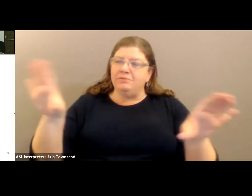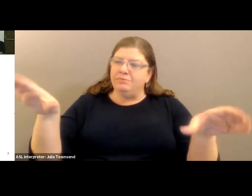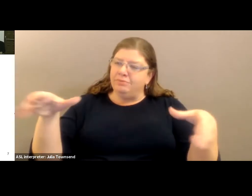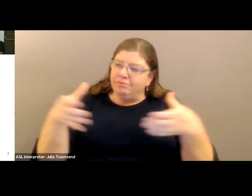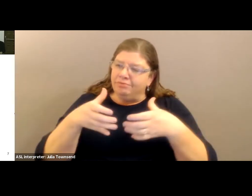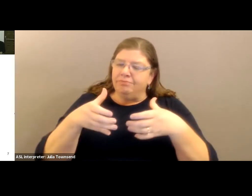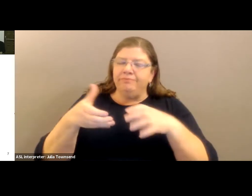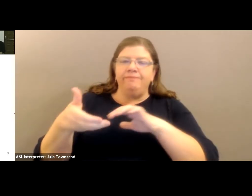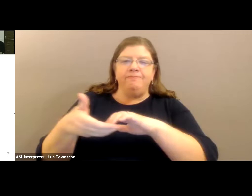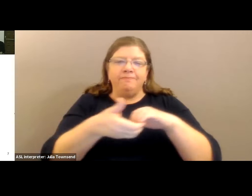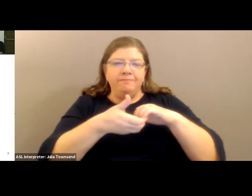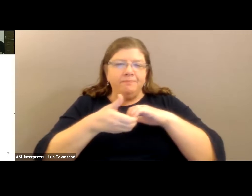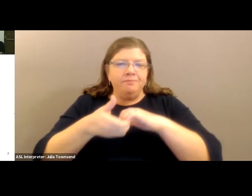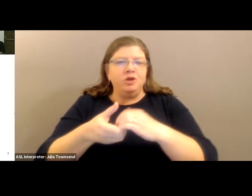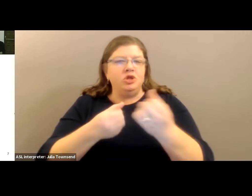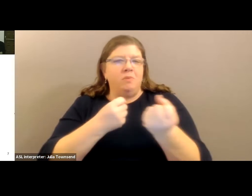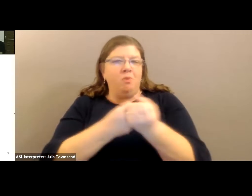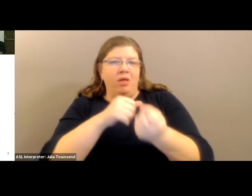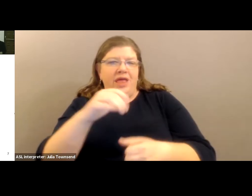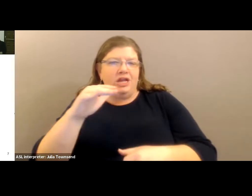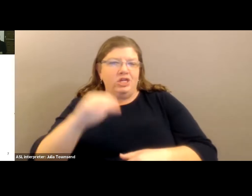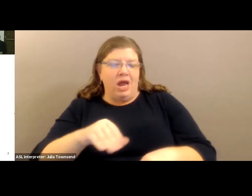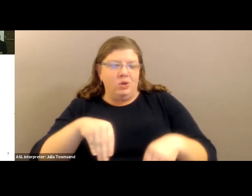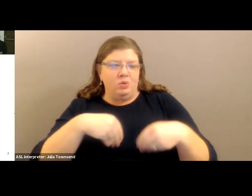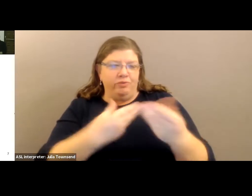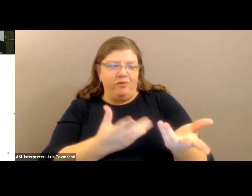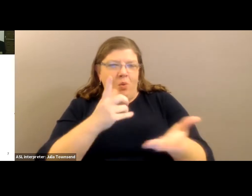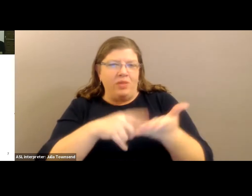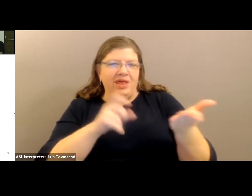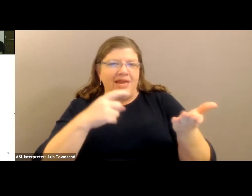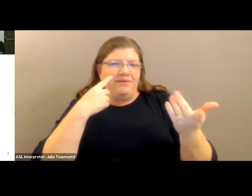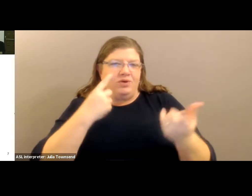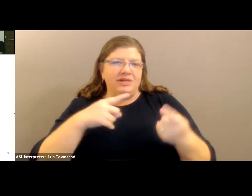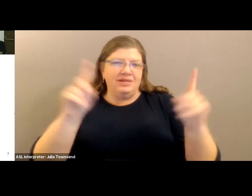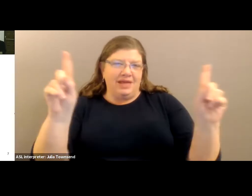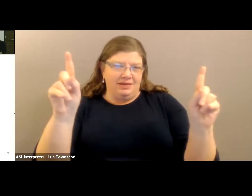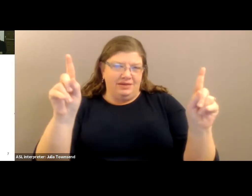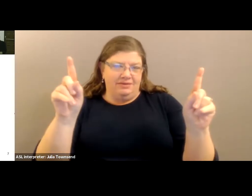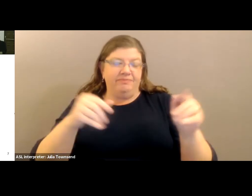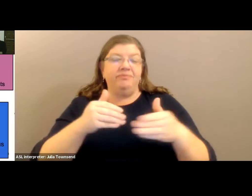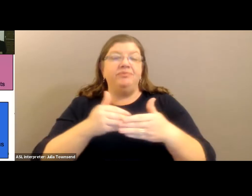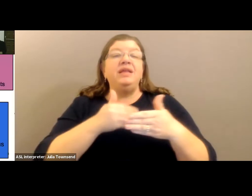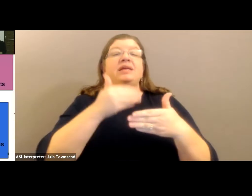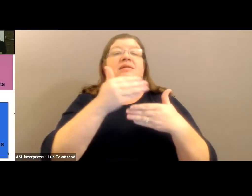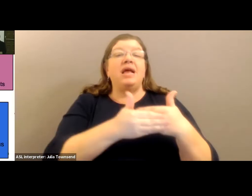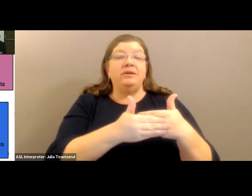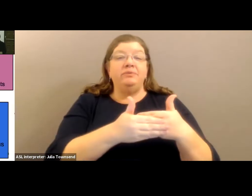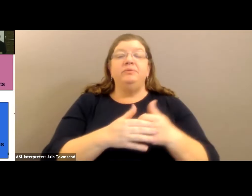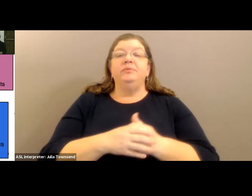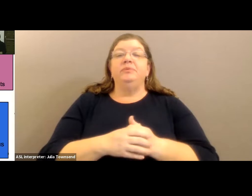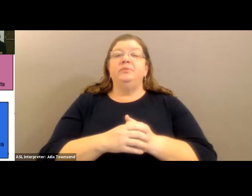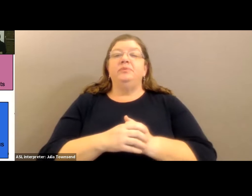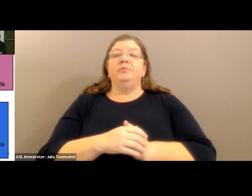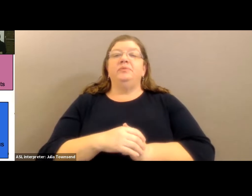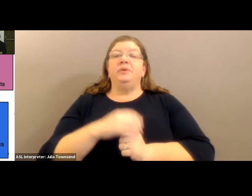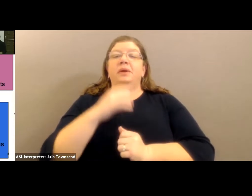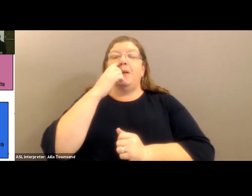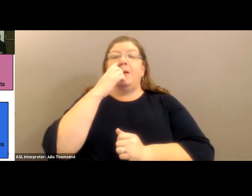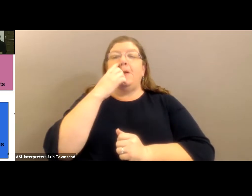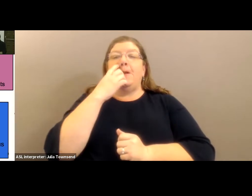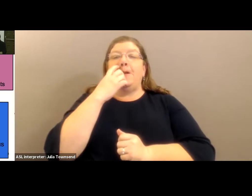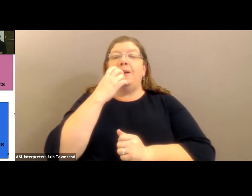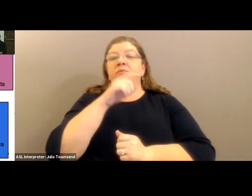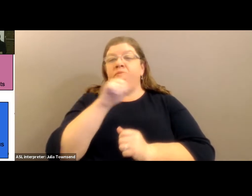the child in giving them what they need to be successful. Next slide. So let's take a look at